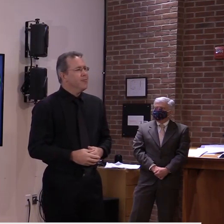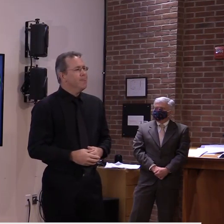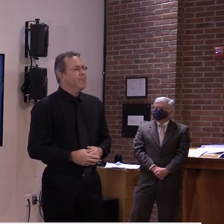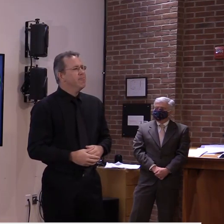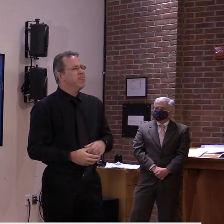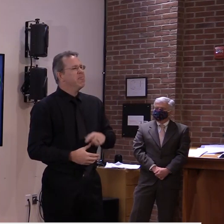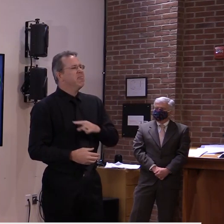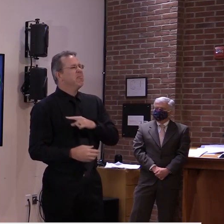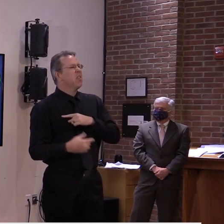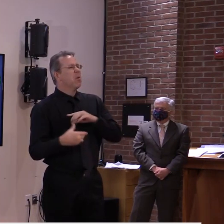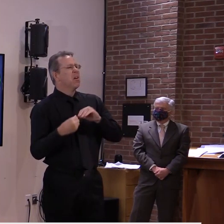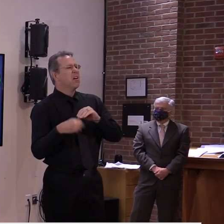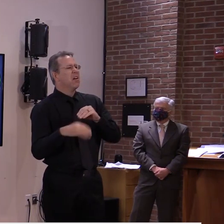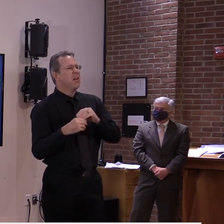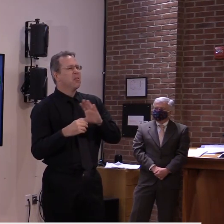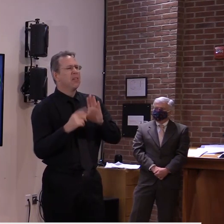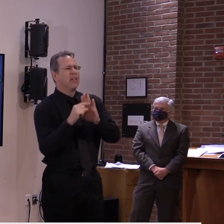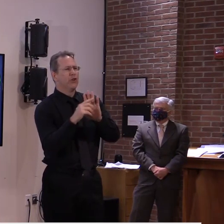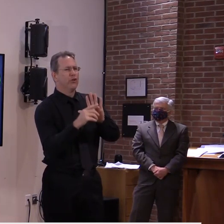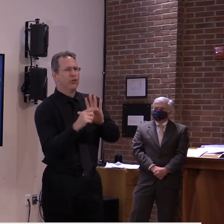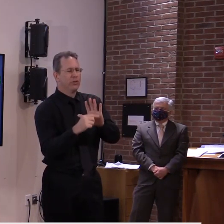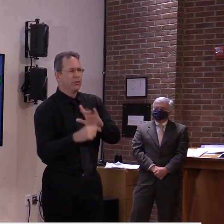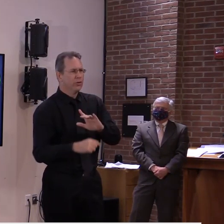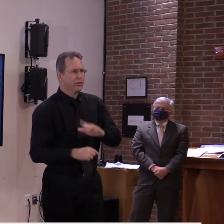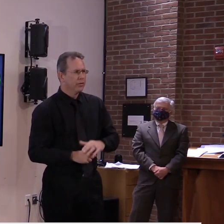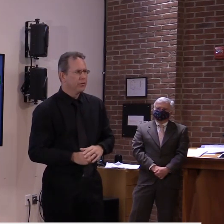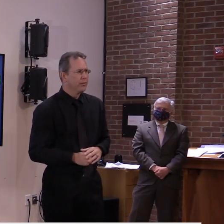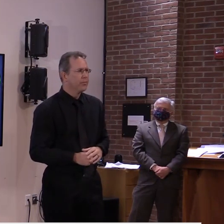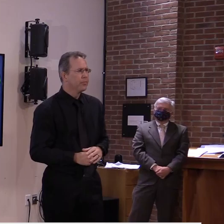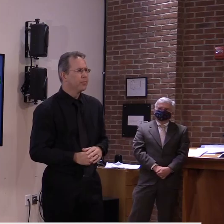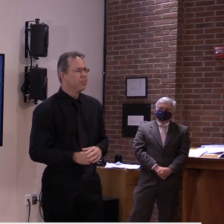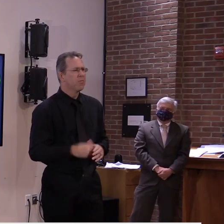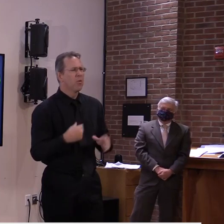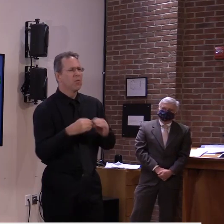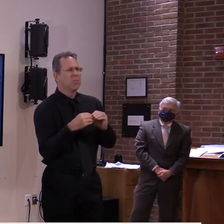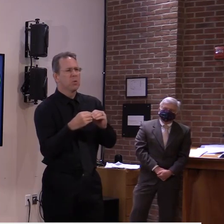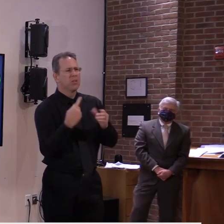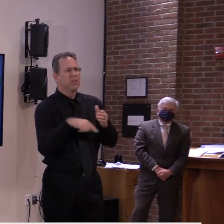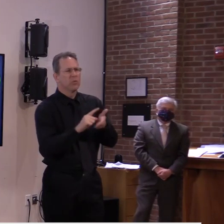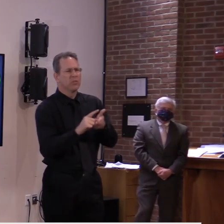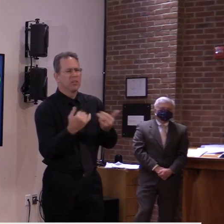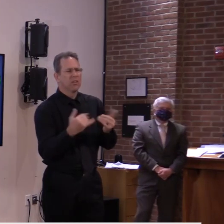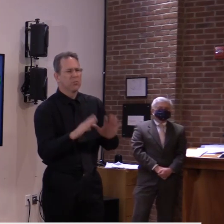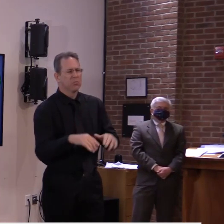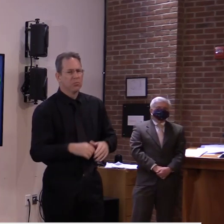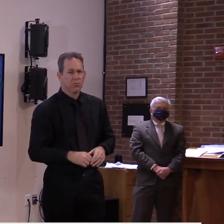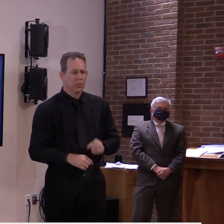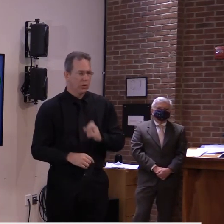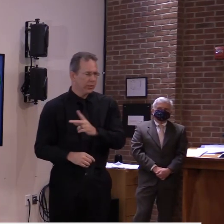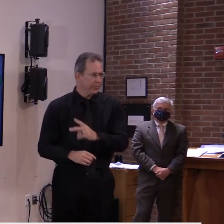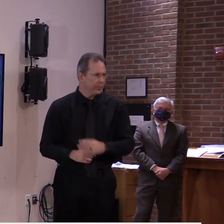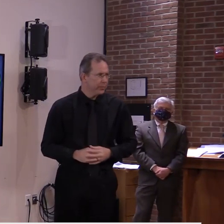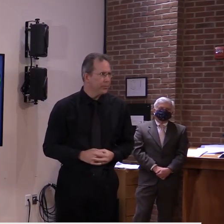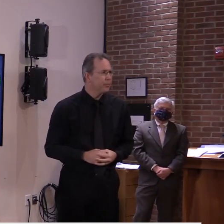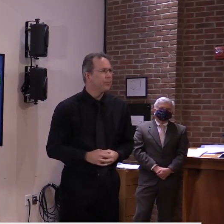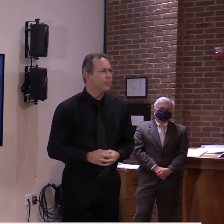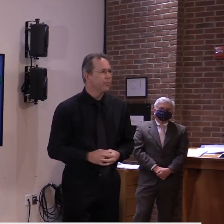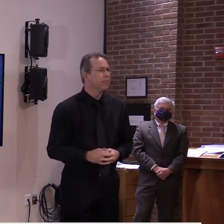our website next week and talk about that. Okay, yeah, we'll be talking about the holiday season in particular next